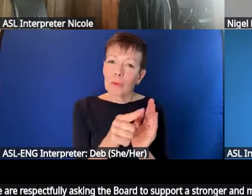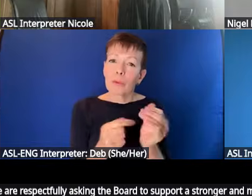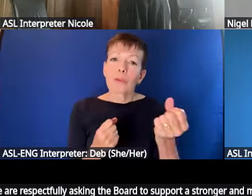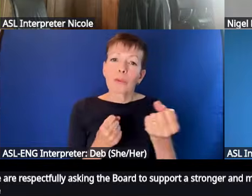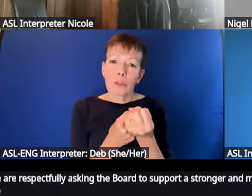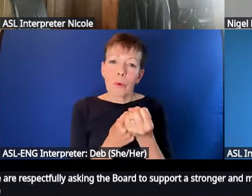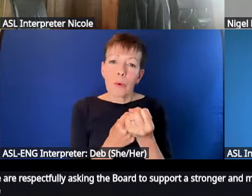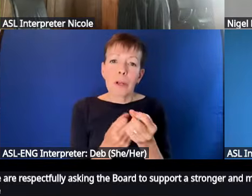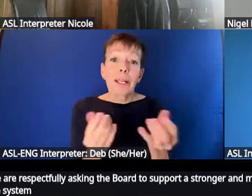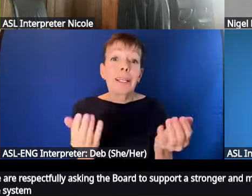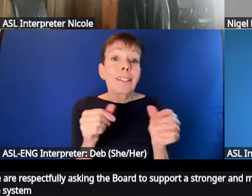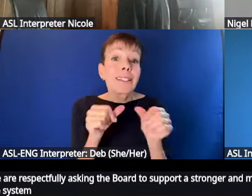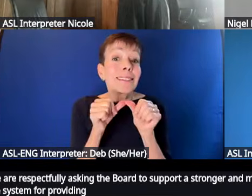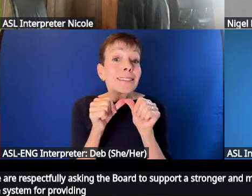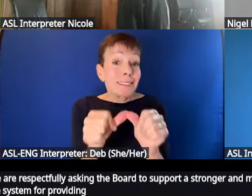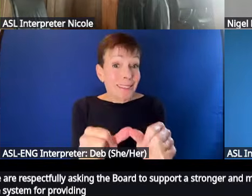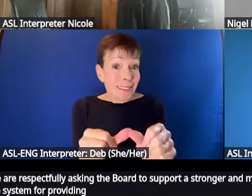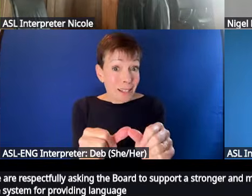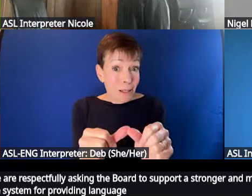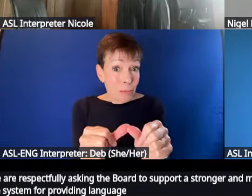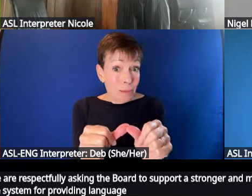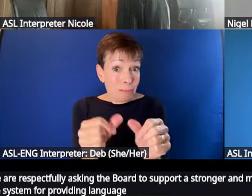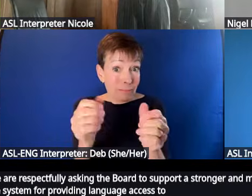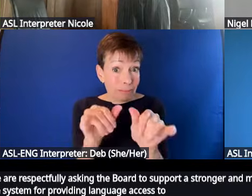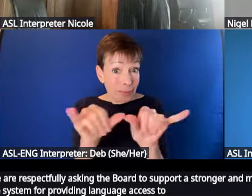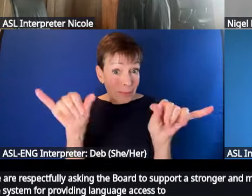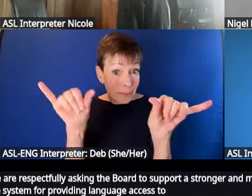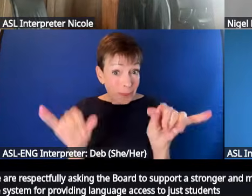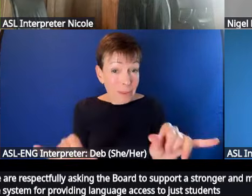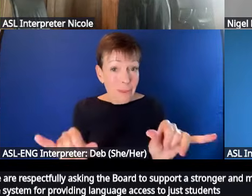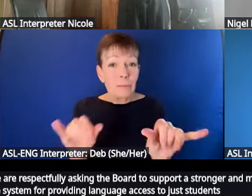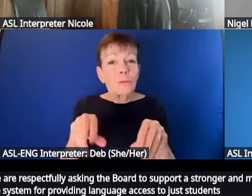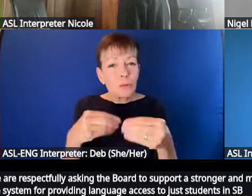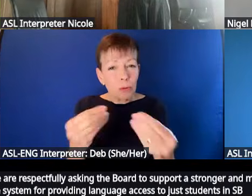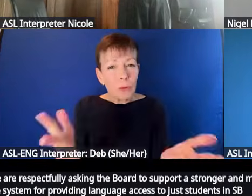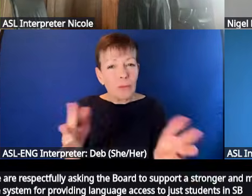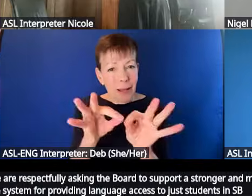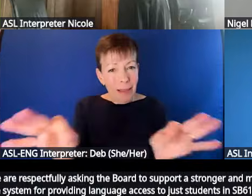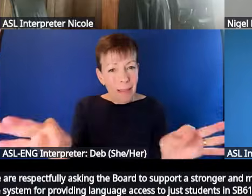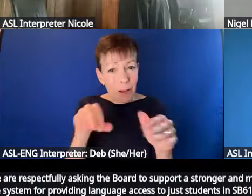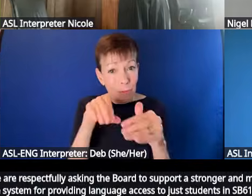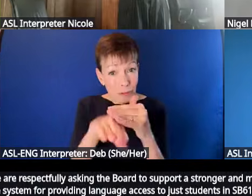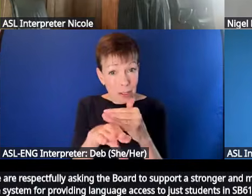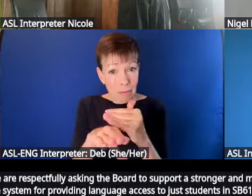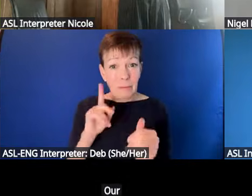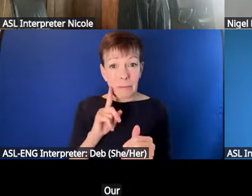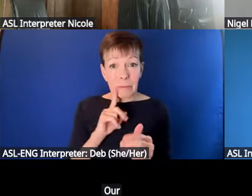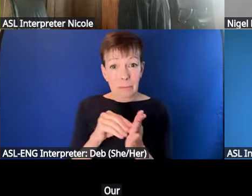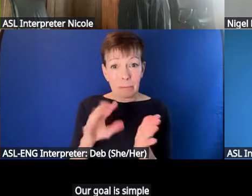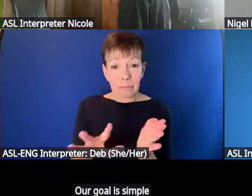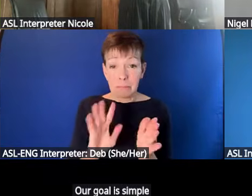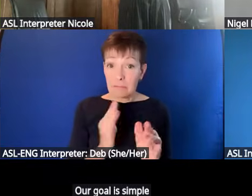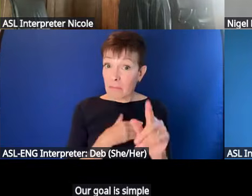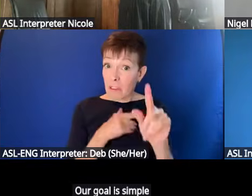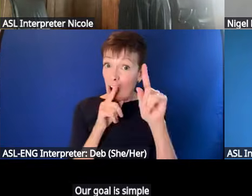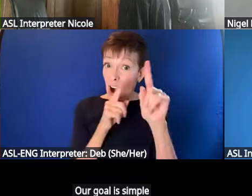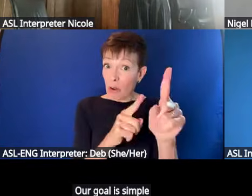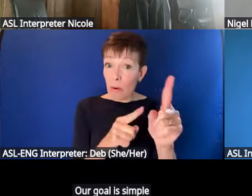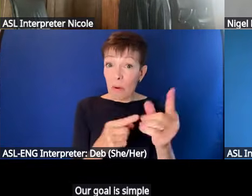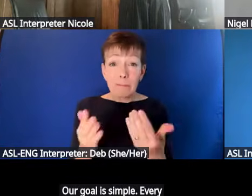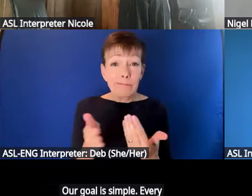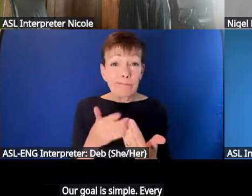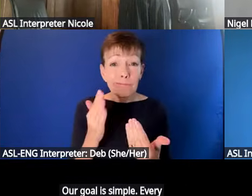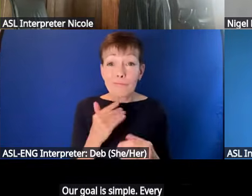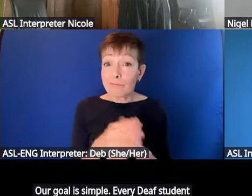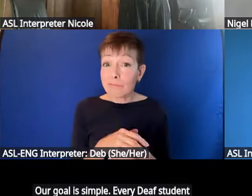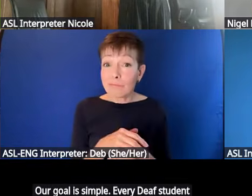system for providing language access to deaf students in SB 61. Our goal is simple. Every deaf student should